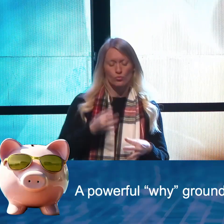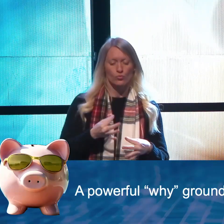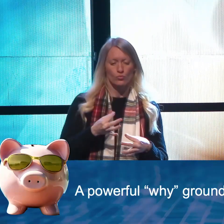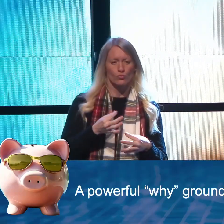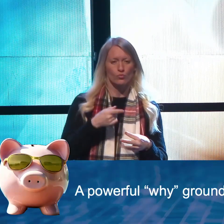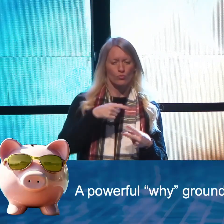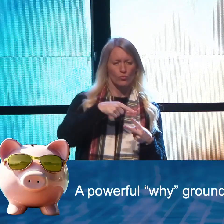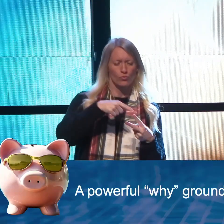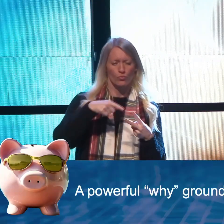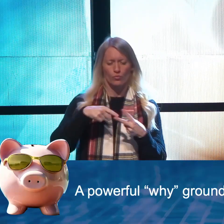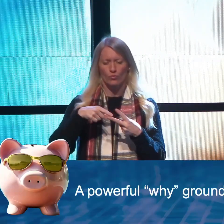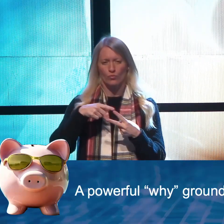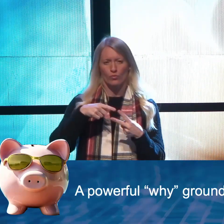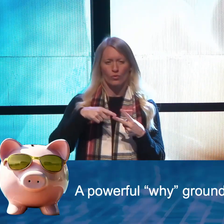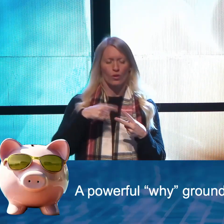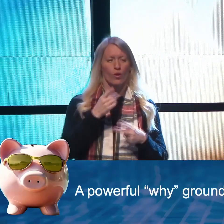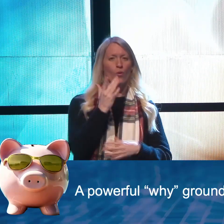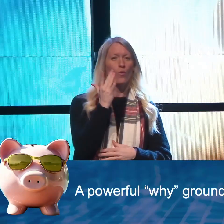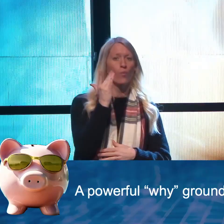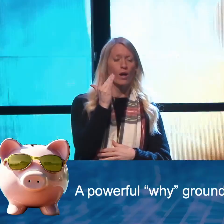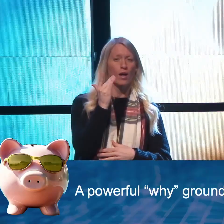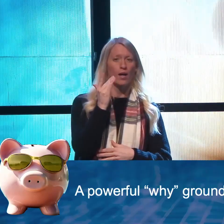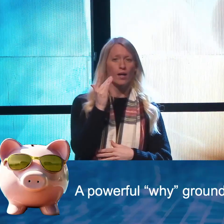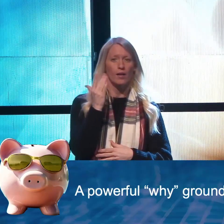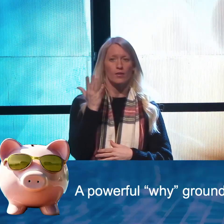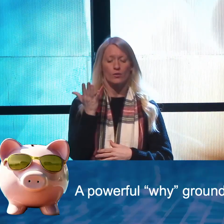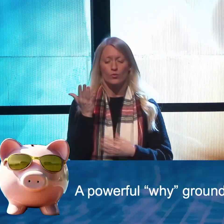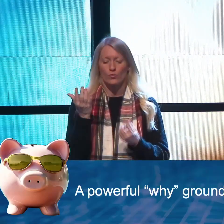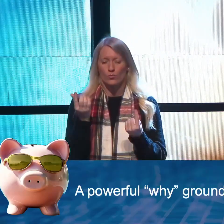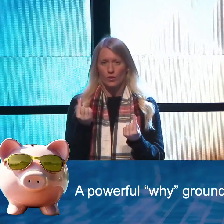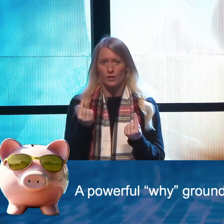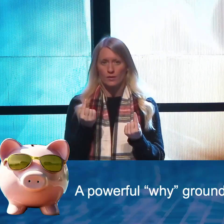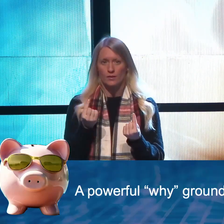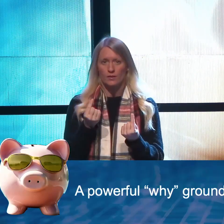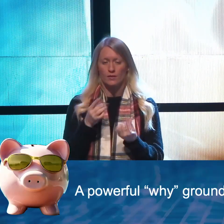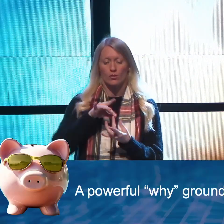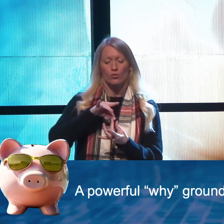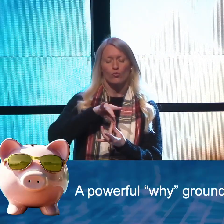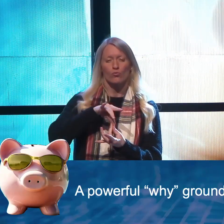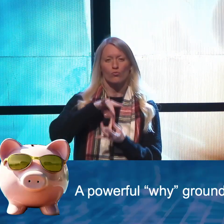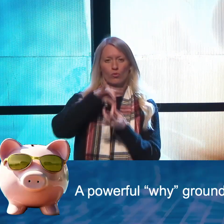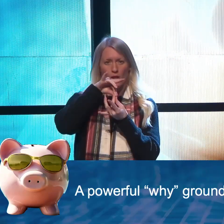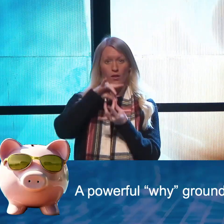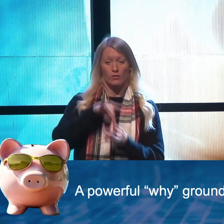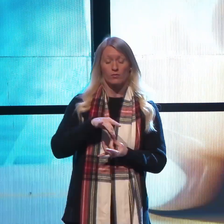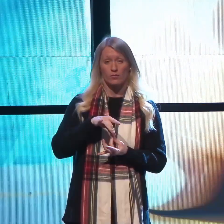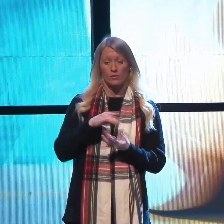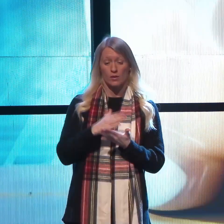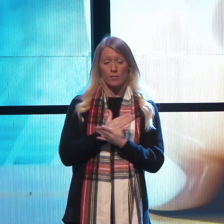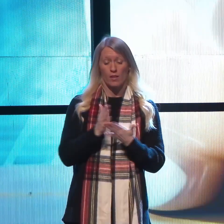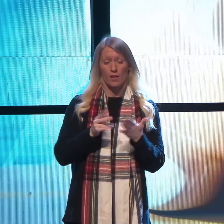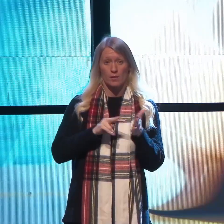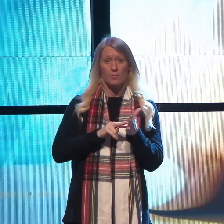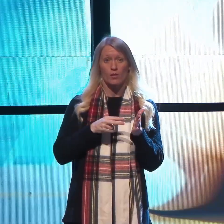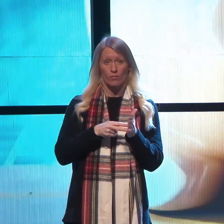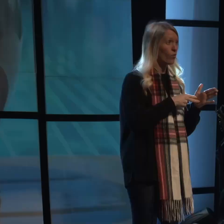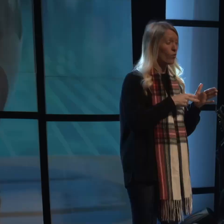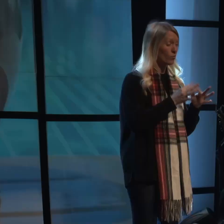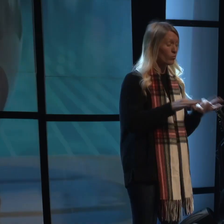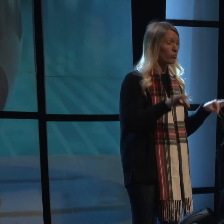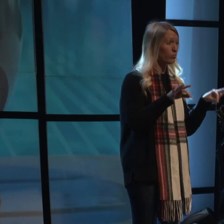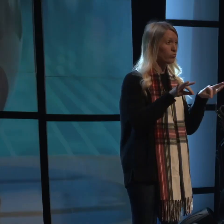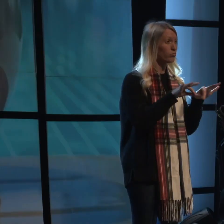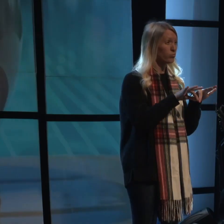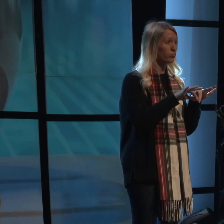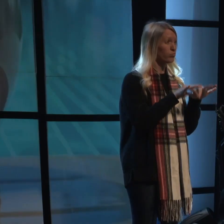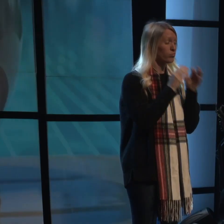why. Why are we doing this? Right? It will ground us in something that is meaningful. I don't